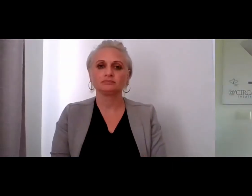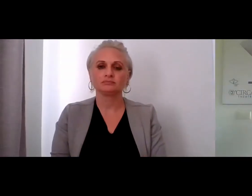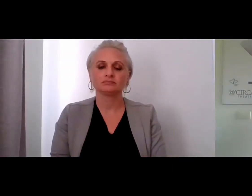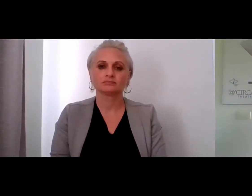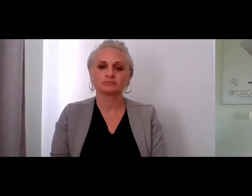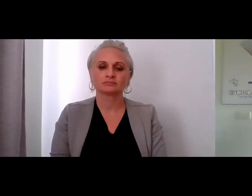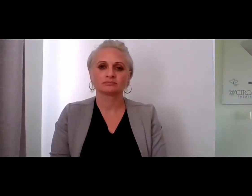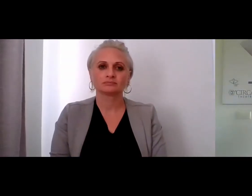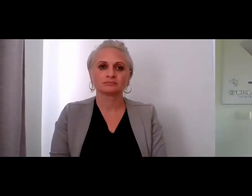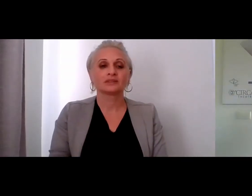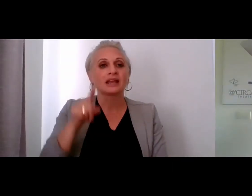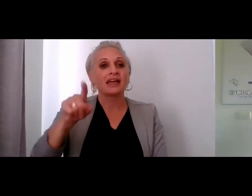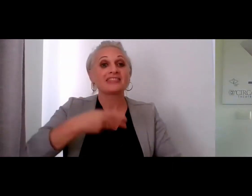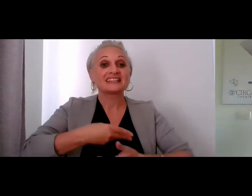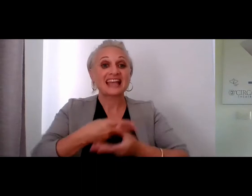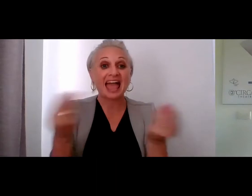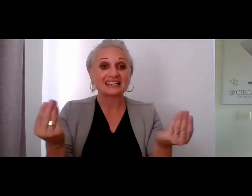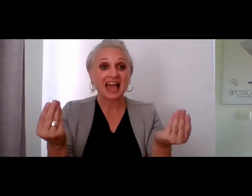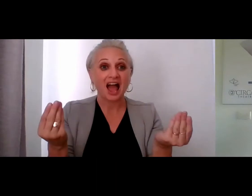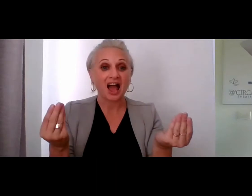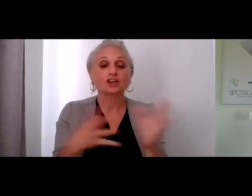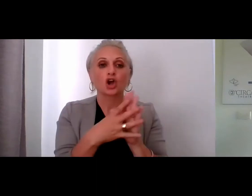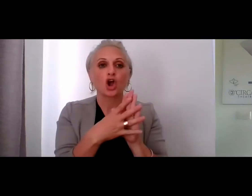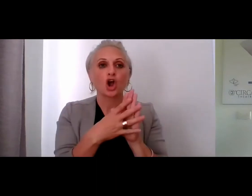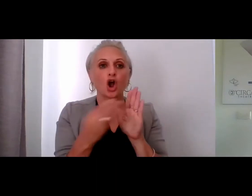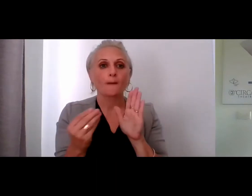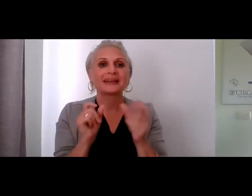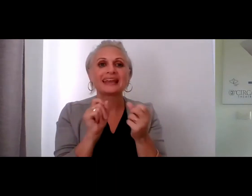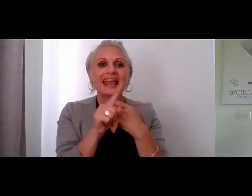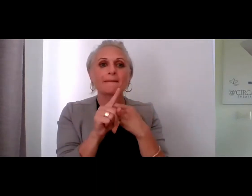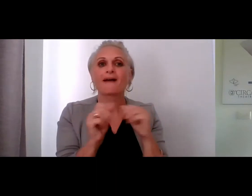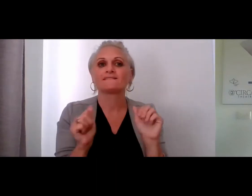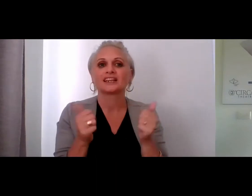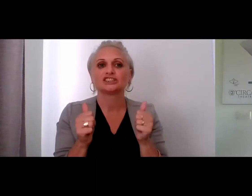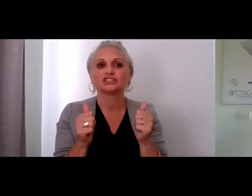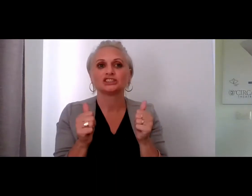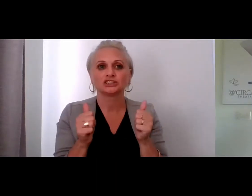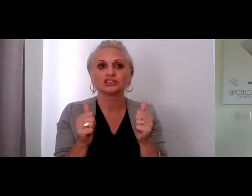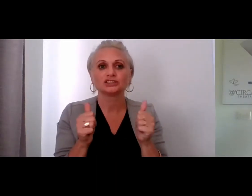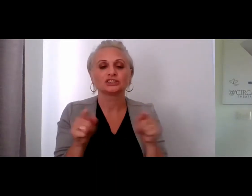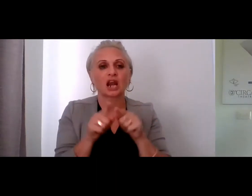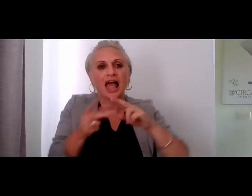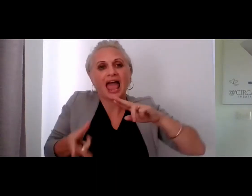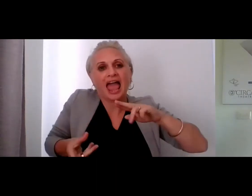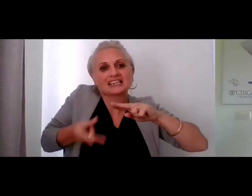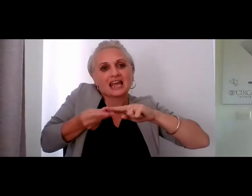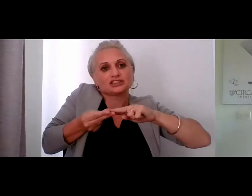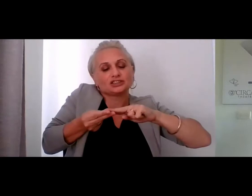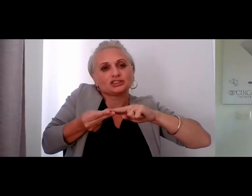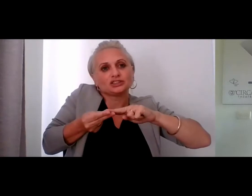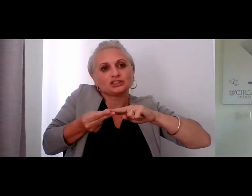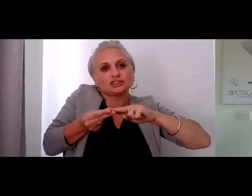A copy of this handout showing the 10 stages of the policy cycle was attached to the